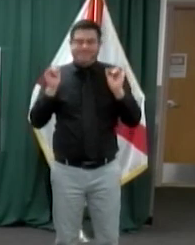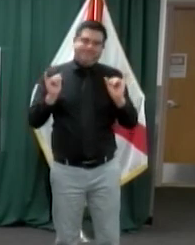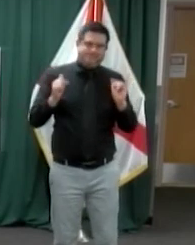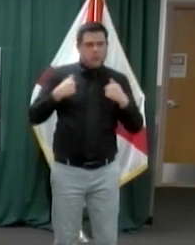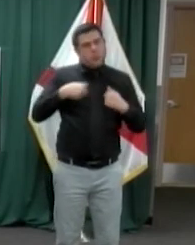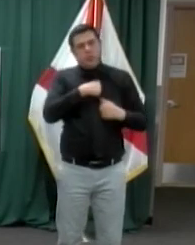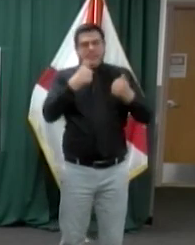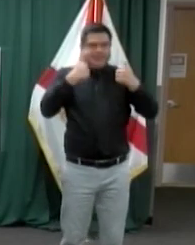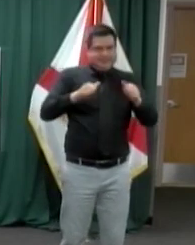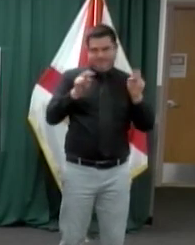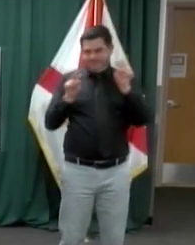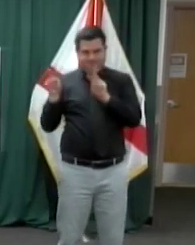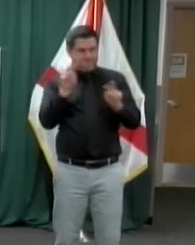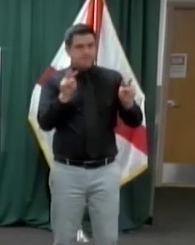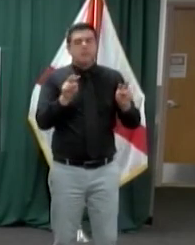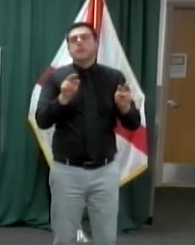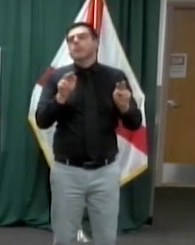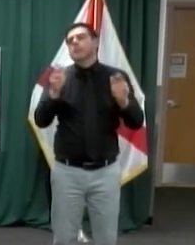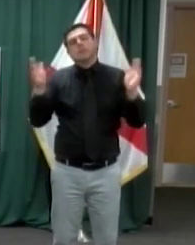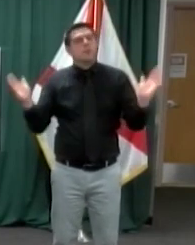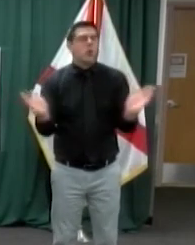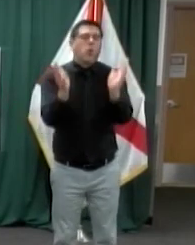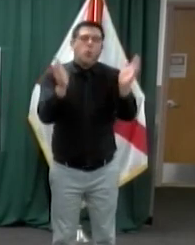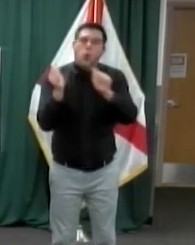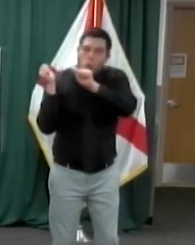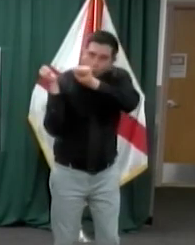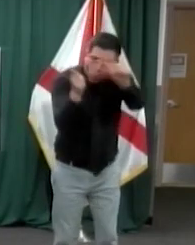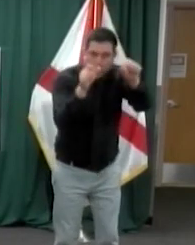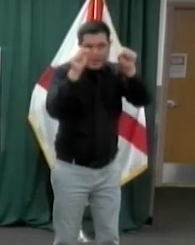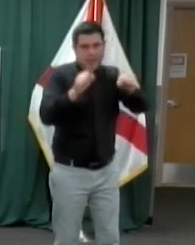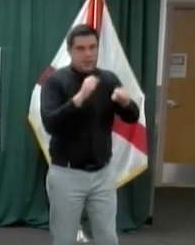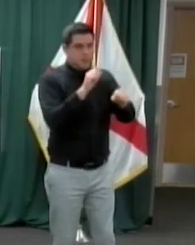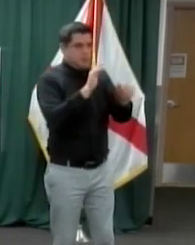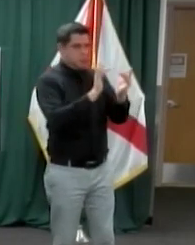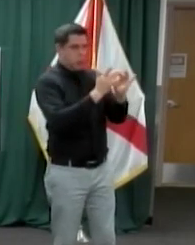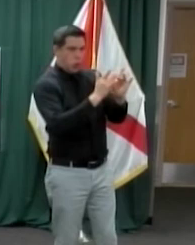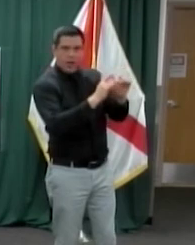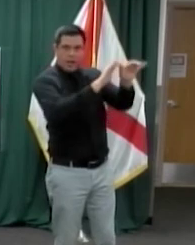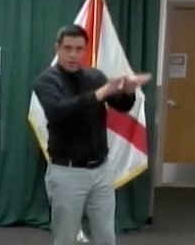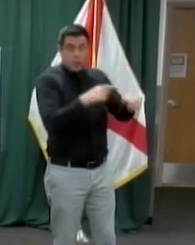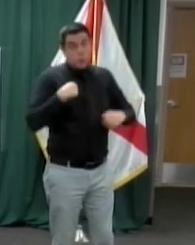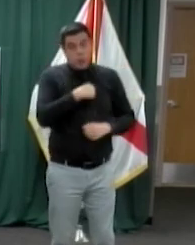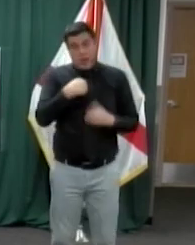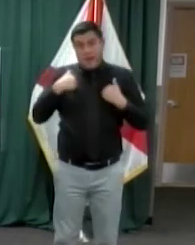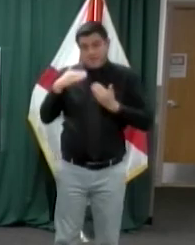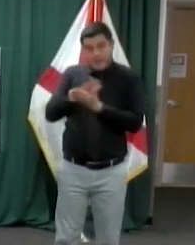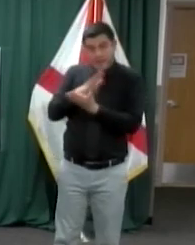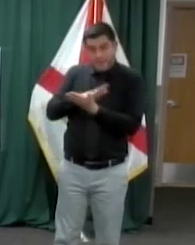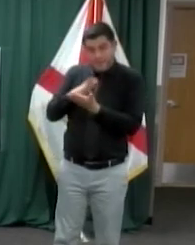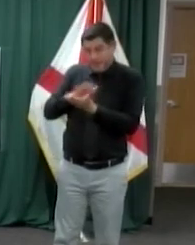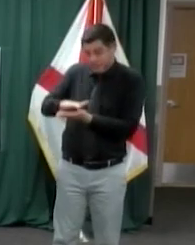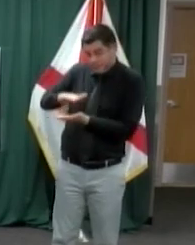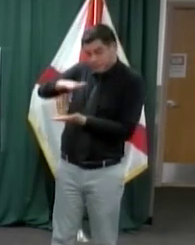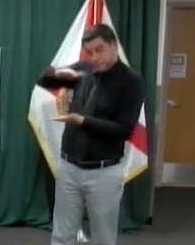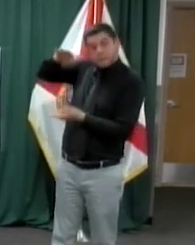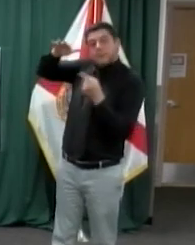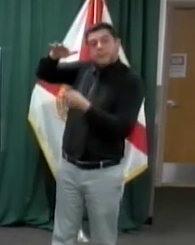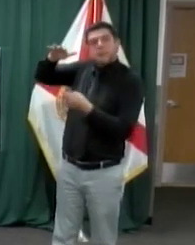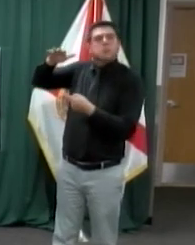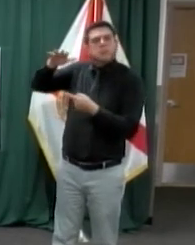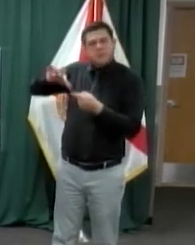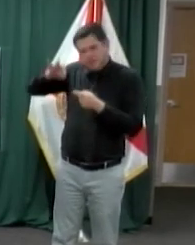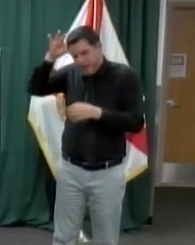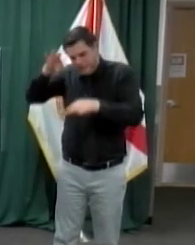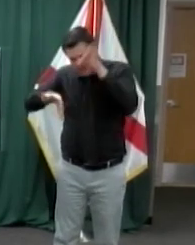but those are going up by the thousands, and it is paper. So I would encourage people to use the online